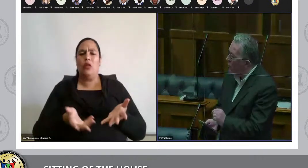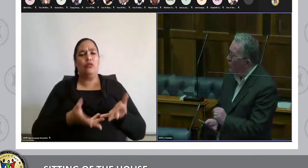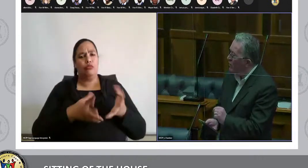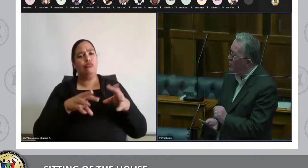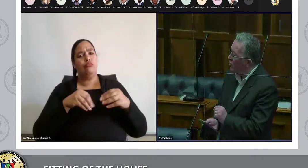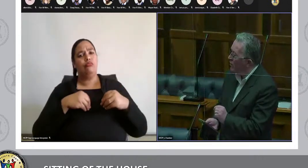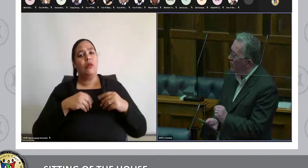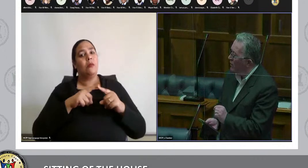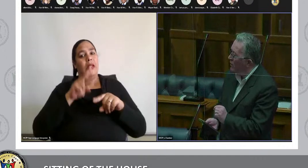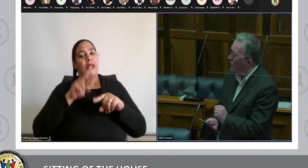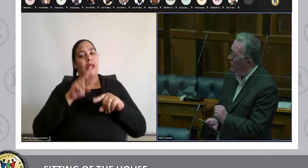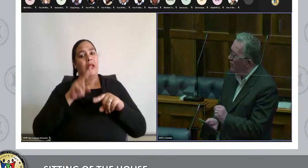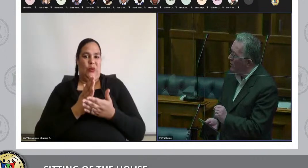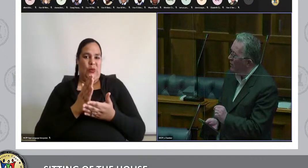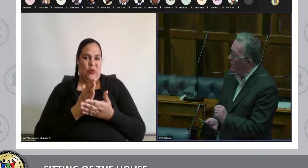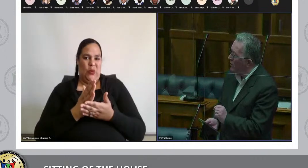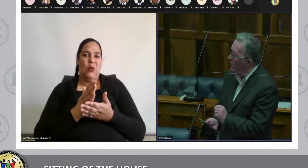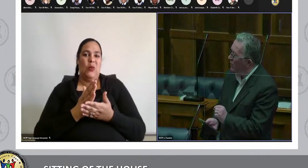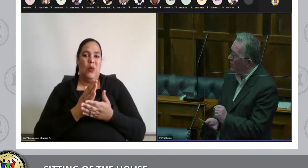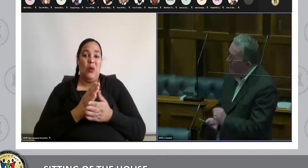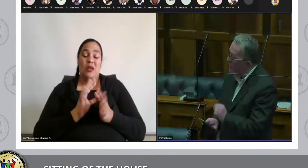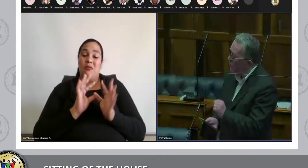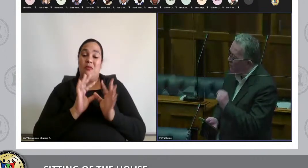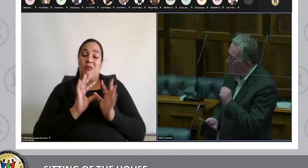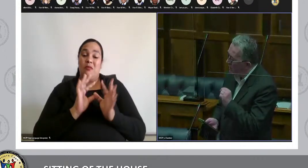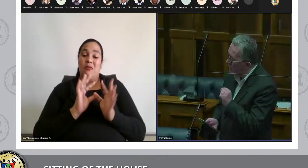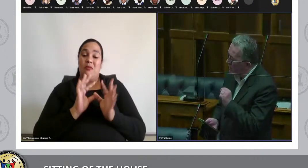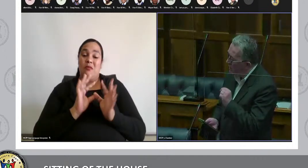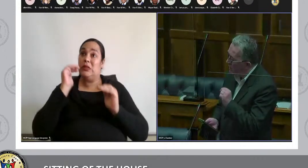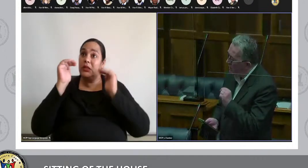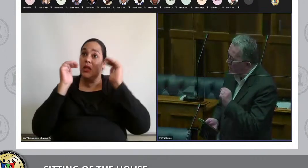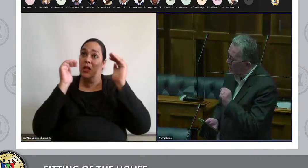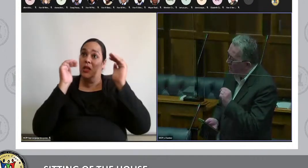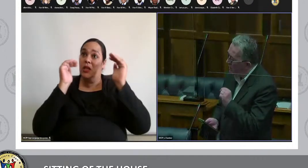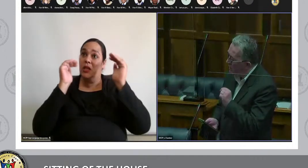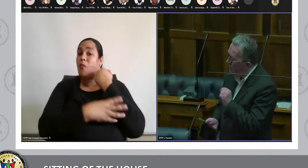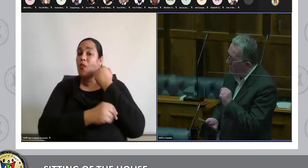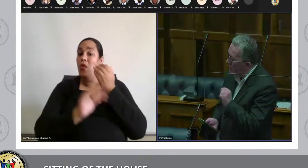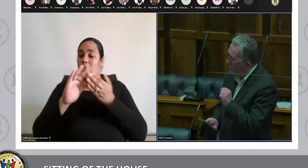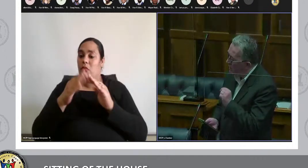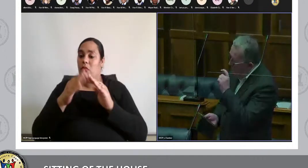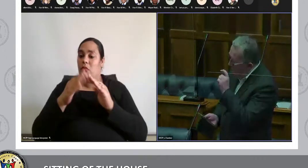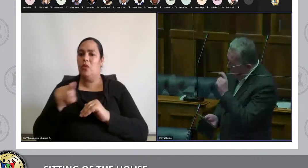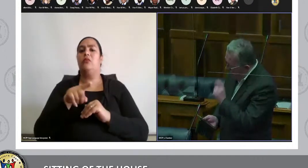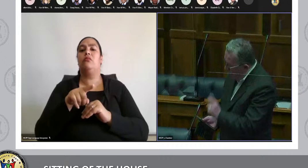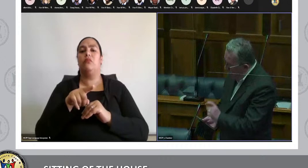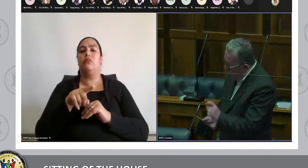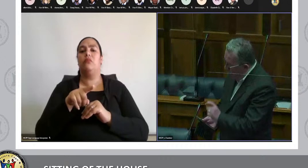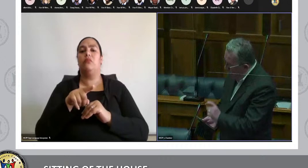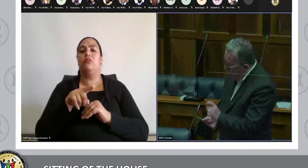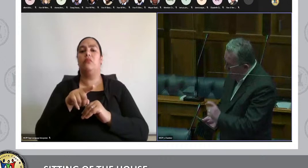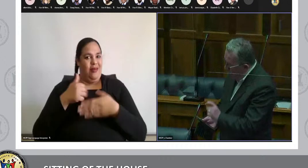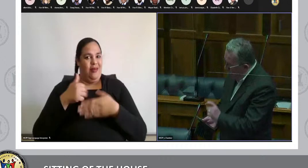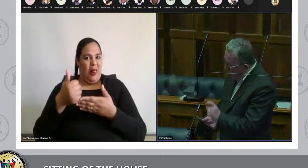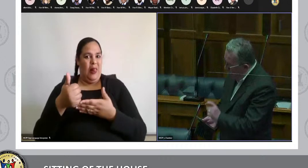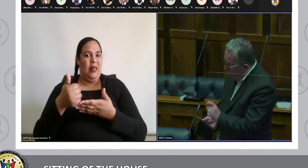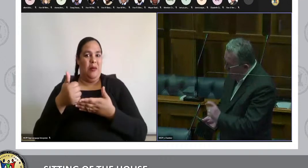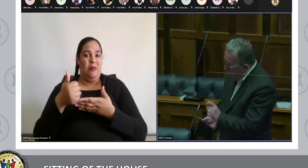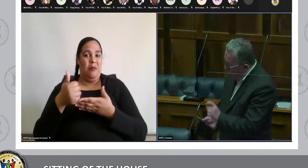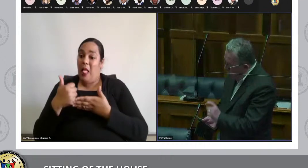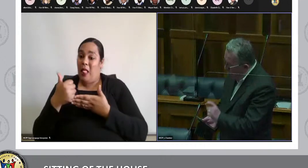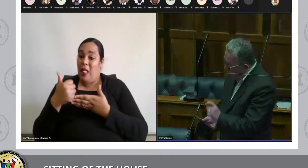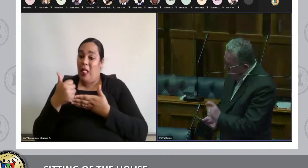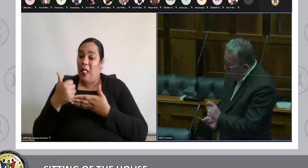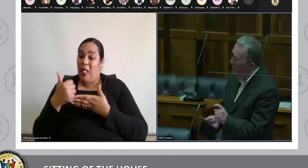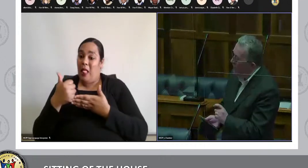we have to ensure that in particularly our seniors from disadvantaged communities, we need help with registration, but also